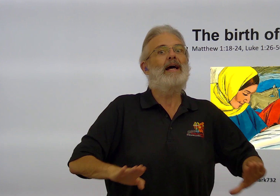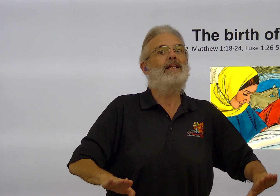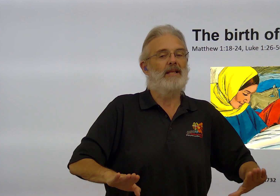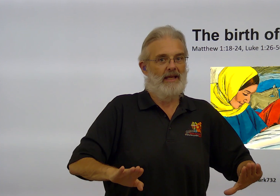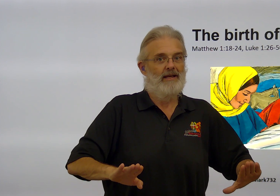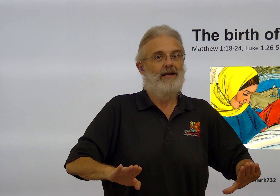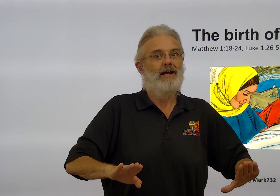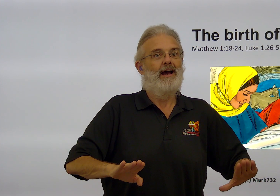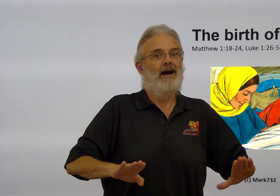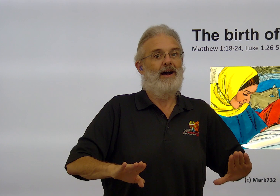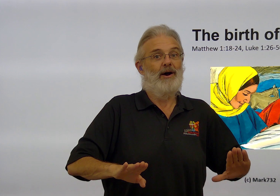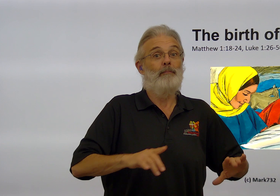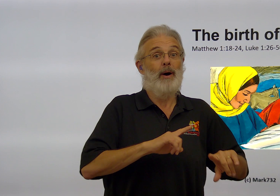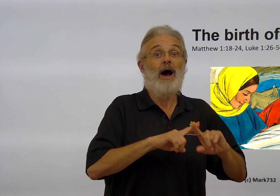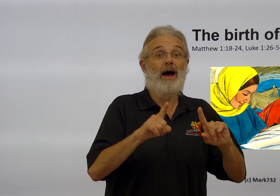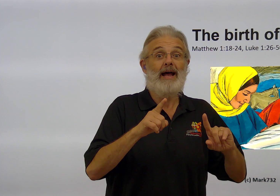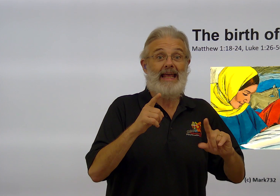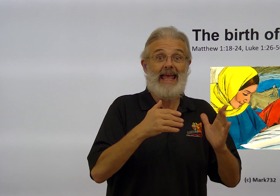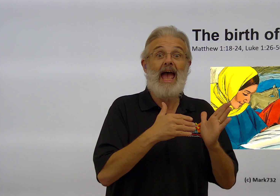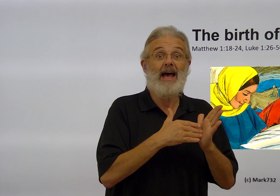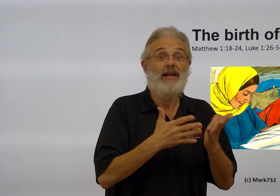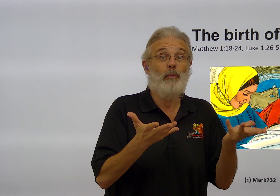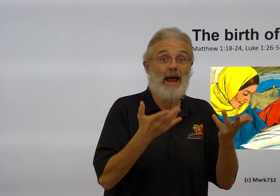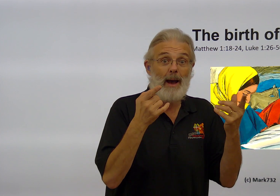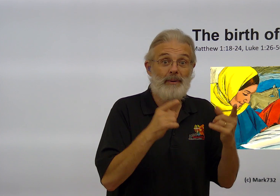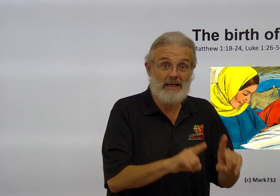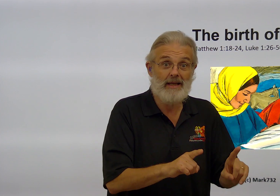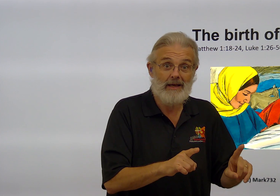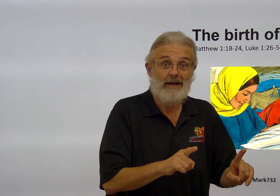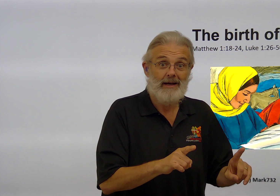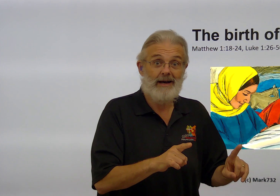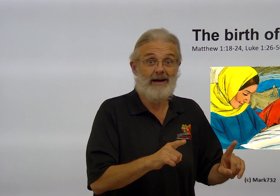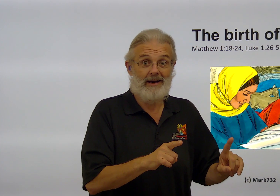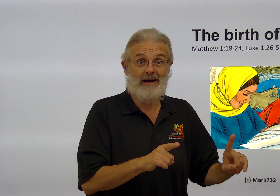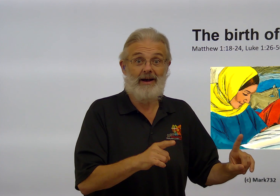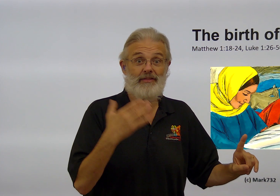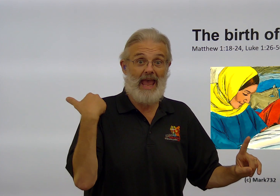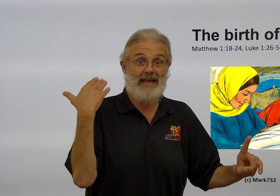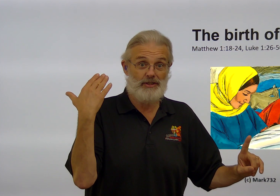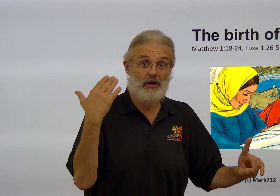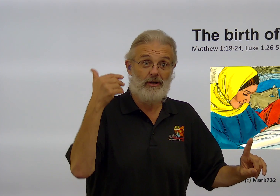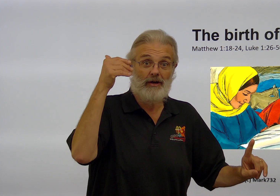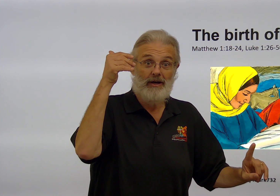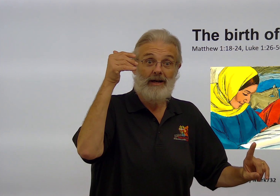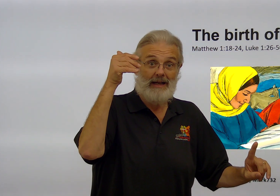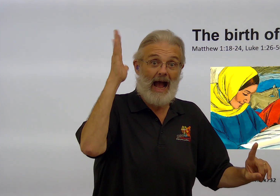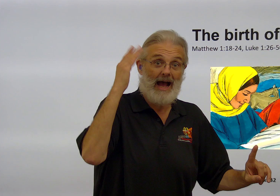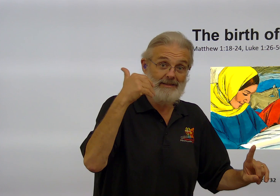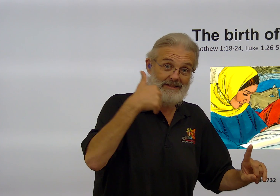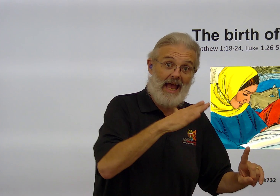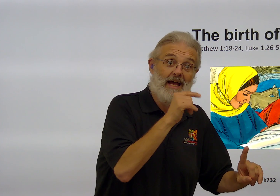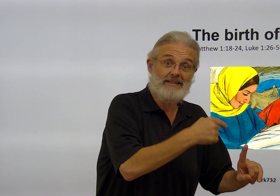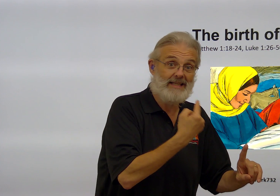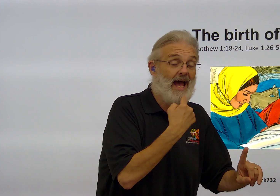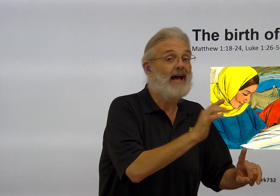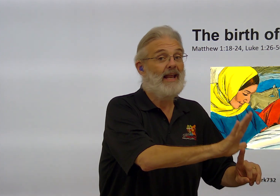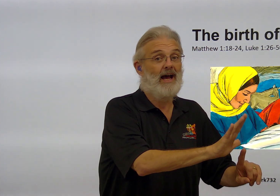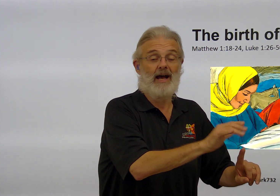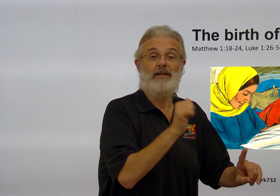quietly. But again, what happened? The angel God sent said, "Don't